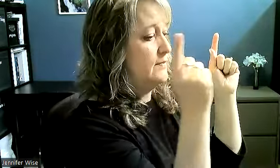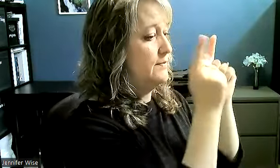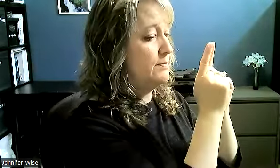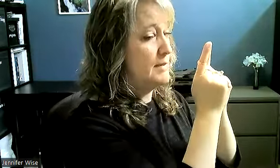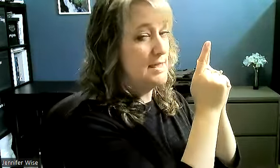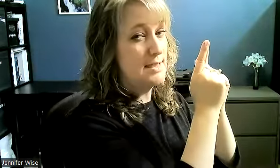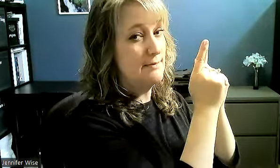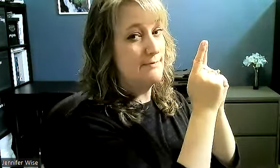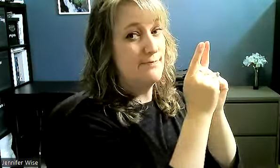Meet.